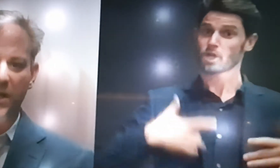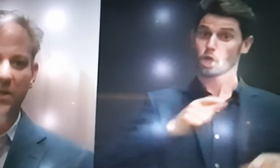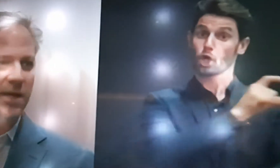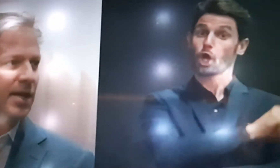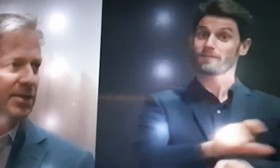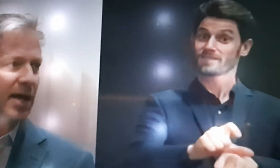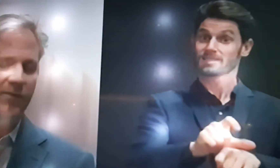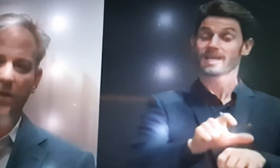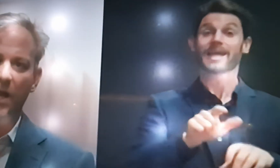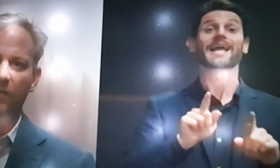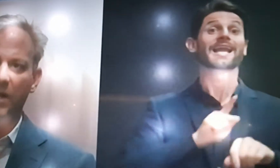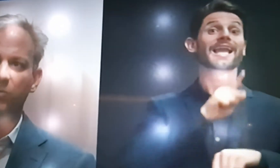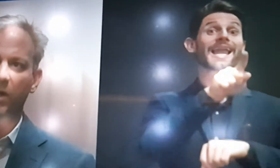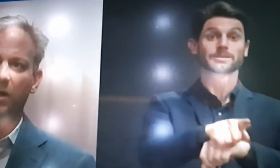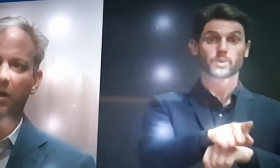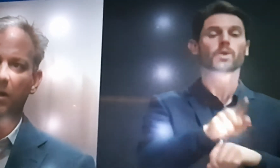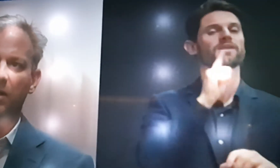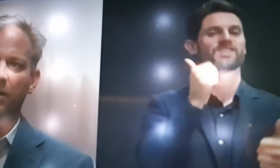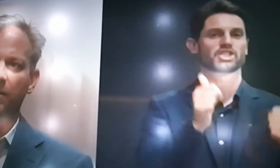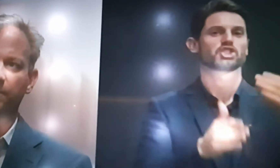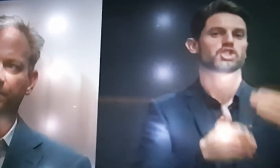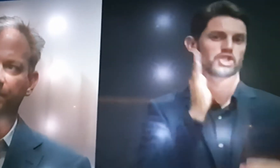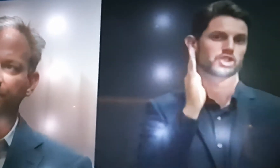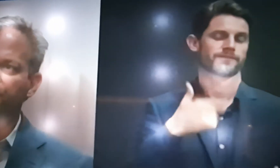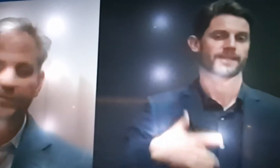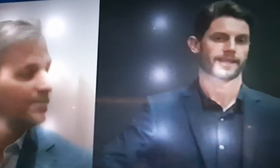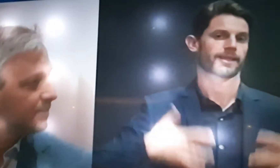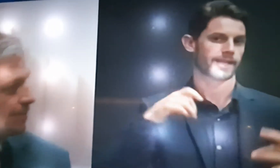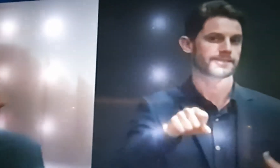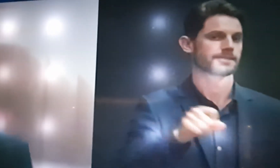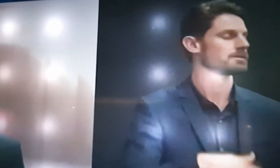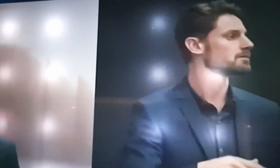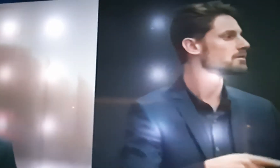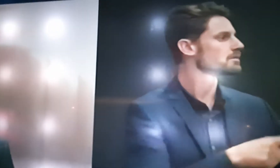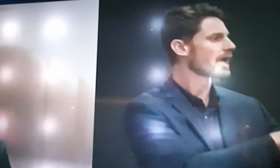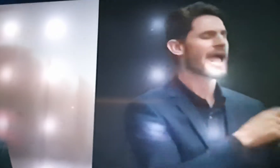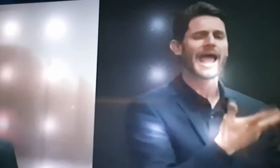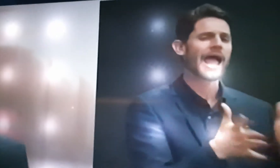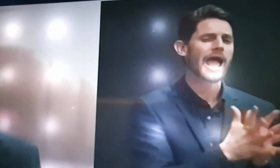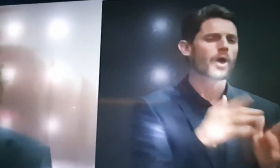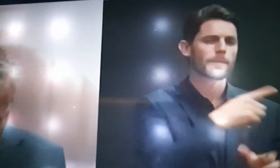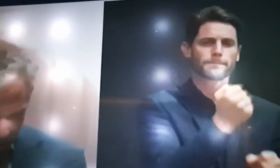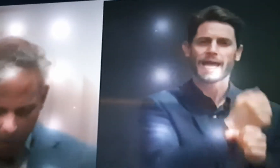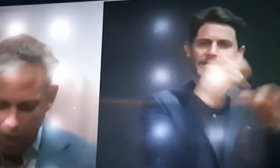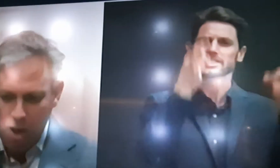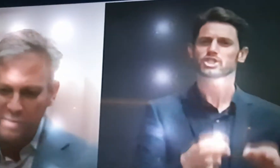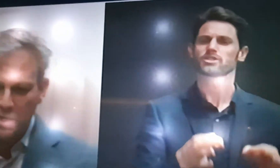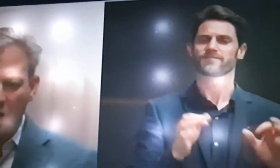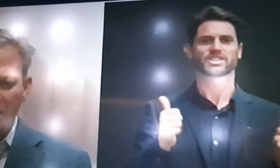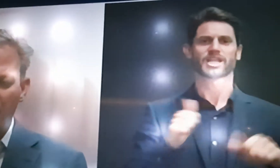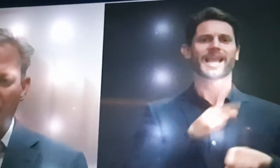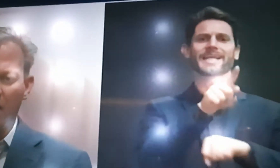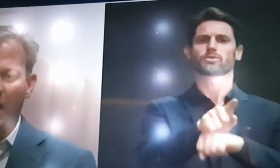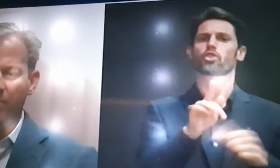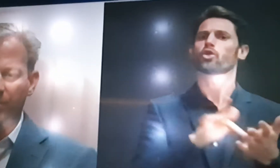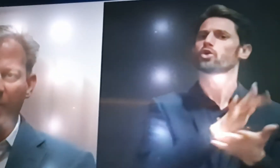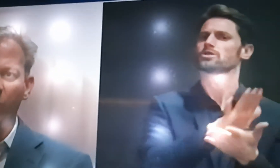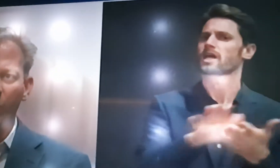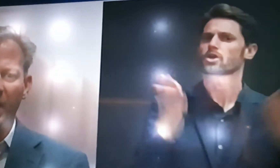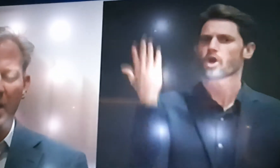to go to E settings after the end of next week. What indications do you need to see in order to make that happen then? Well, obviously I expect